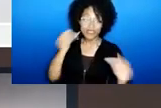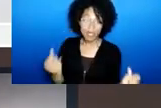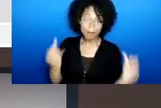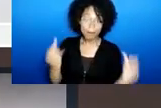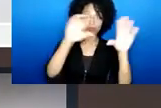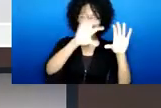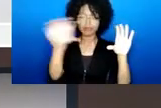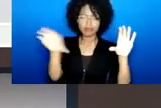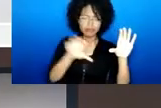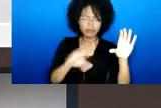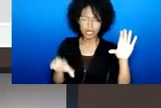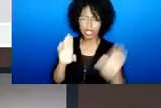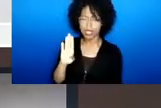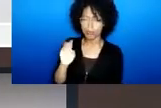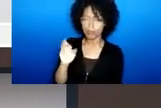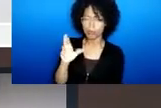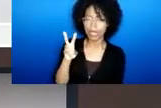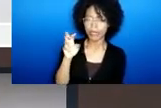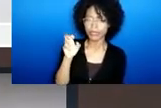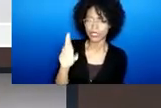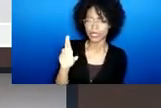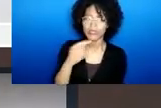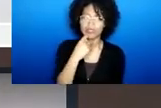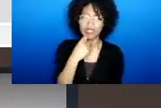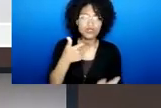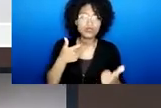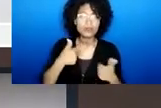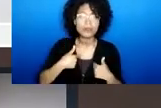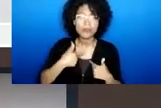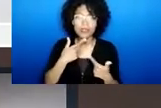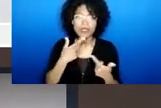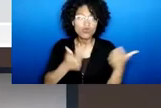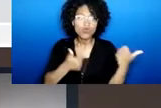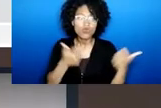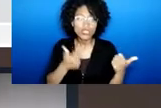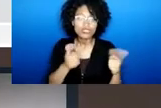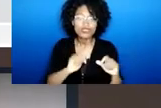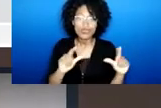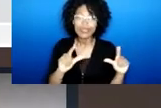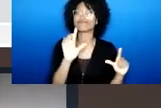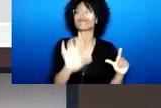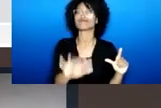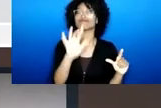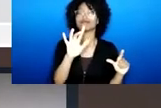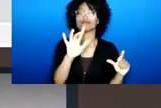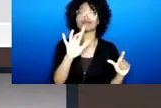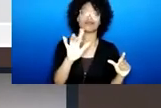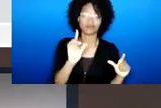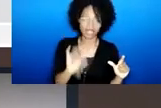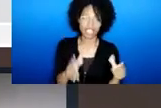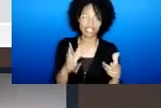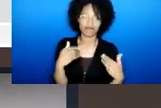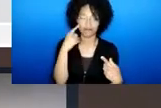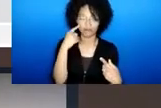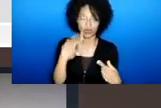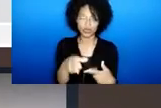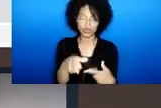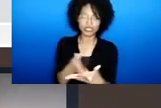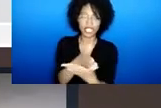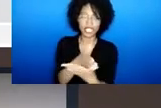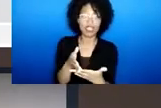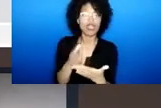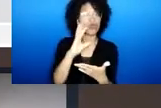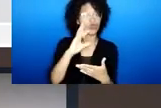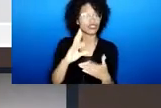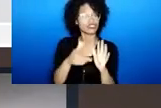browsers, it will prompt you to choose which screen or specific window you want to share. And this is how presenters will share